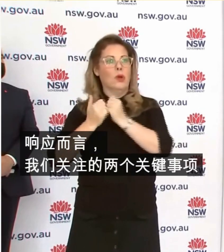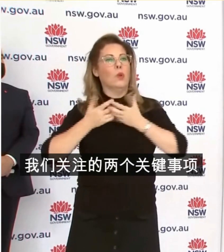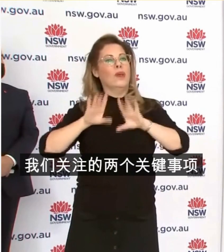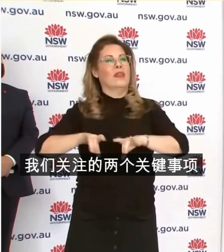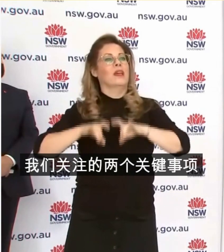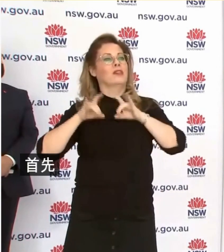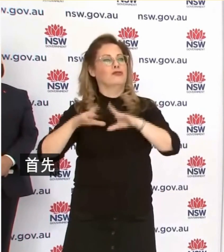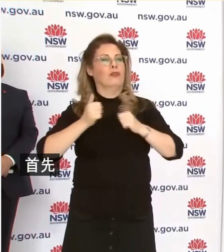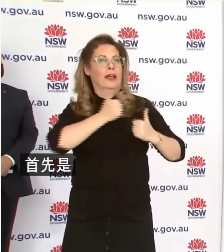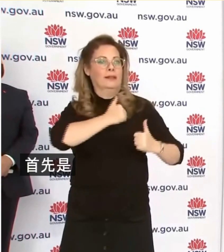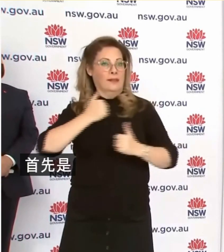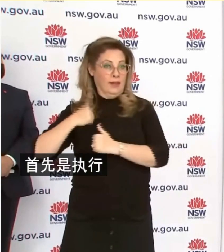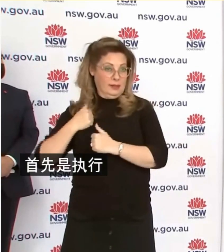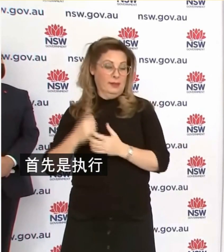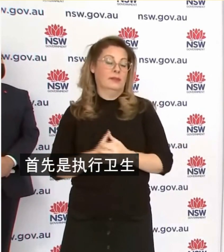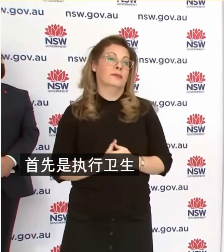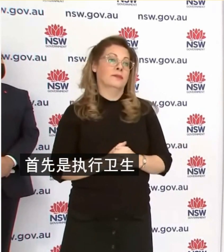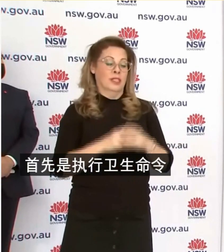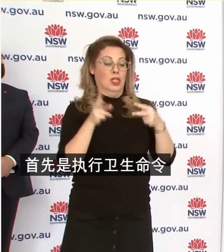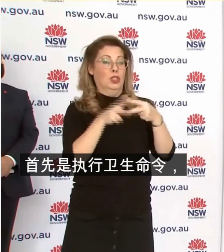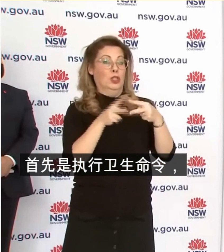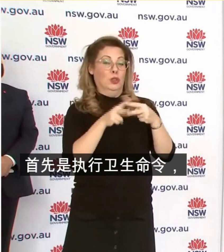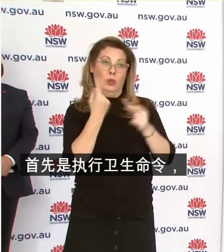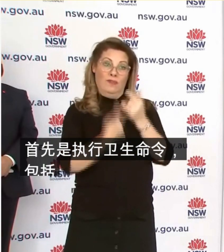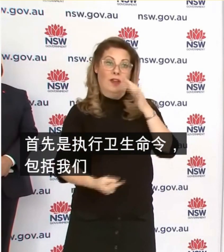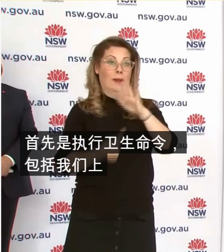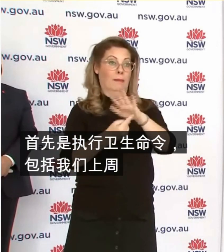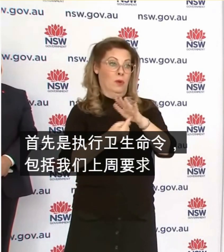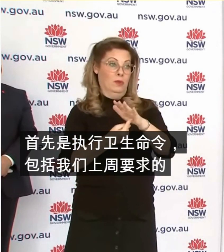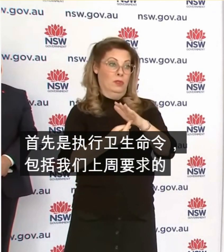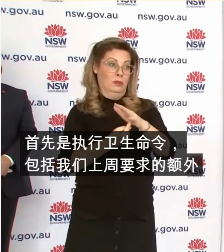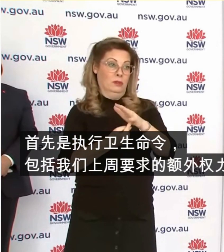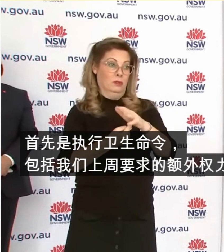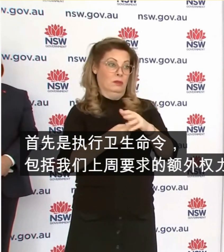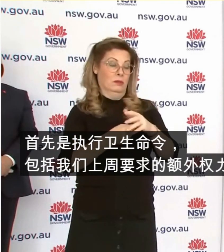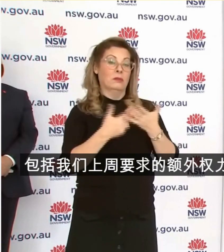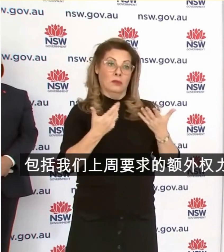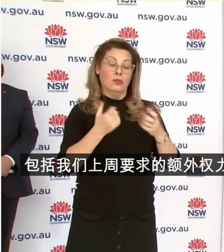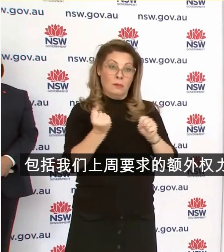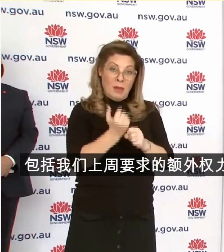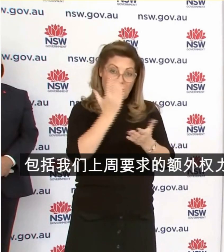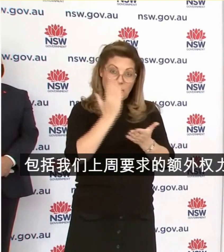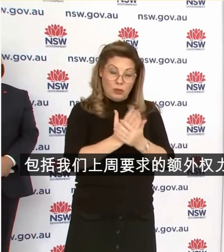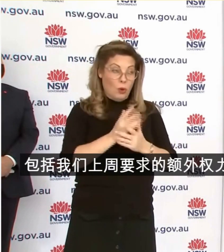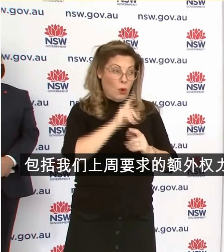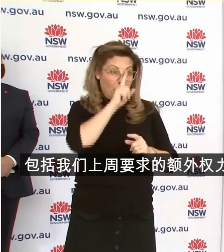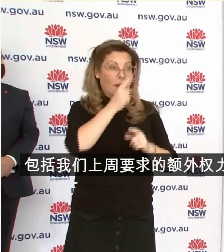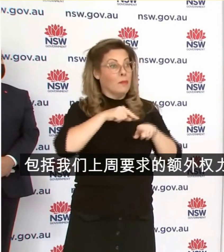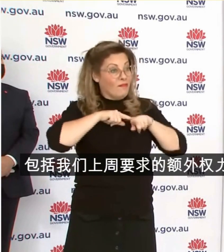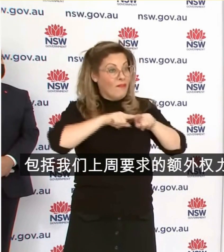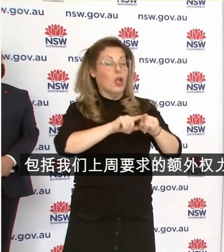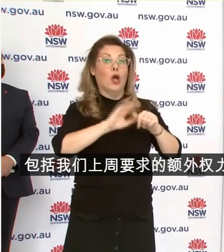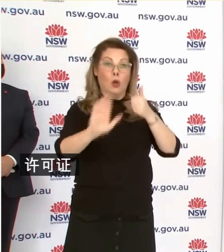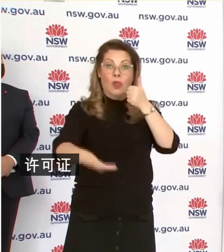key things we're focusing on. Firstly is enforcing the health orders, including the additional powers that we asked for last